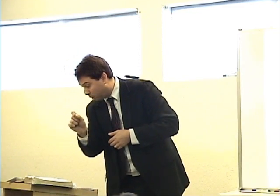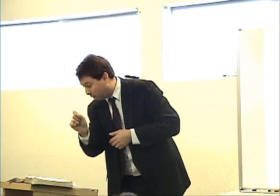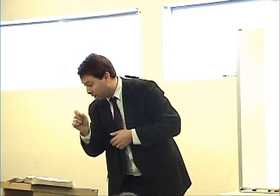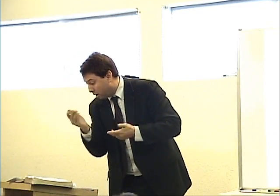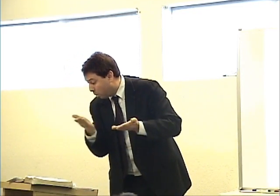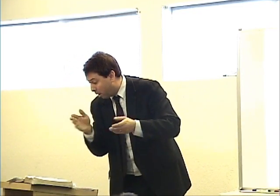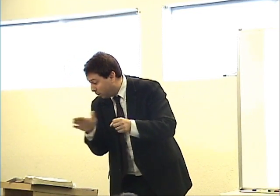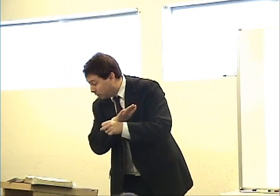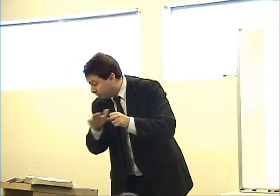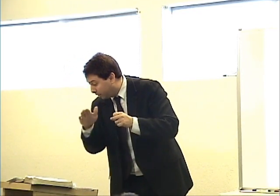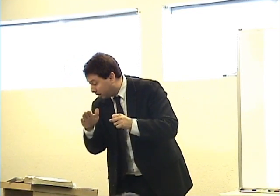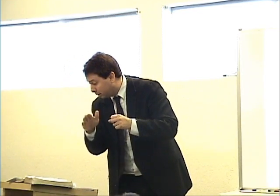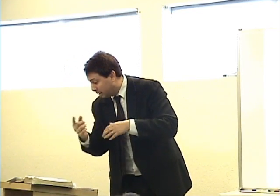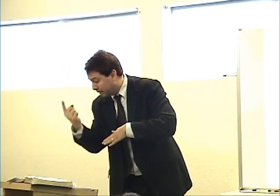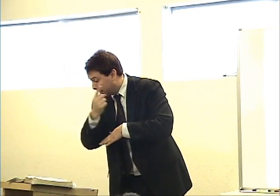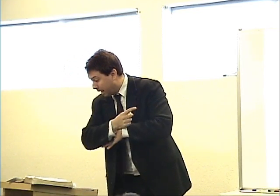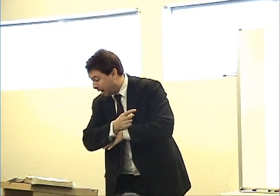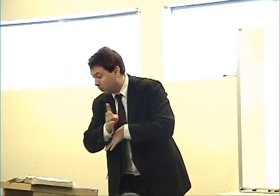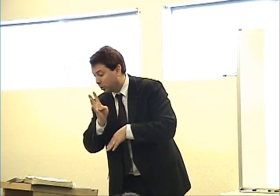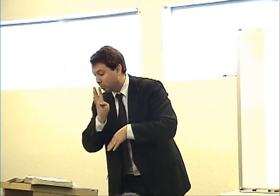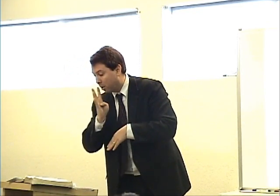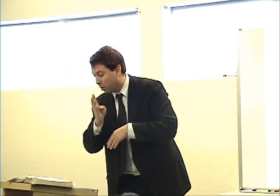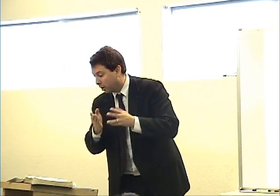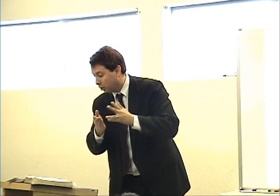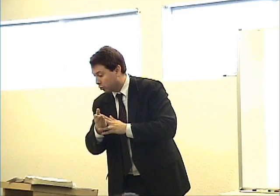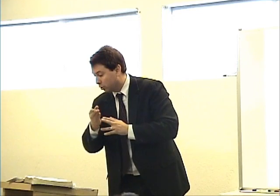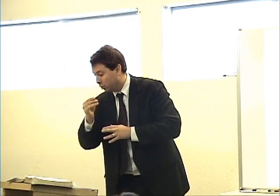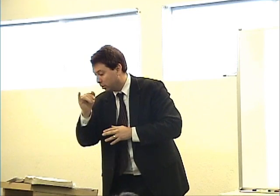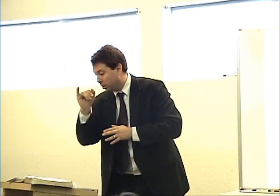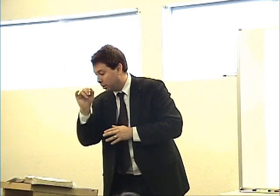therefore, what was fulfilled today was spoken through